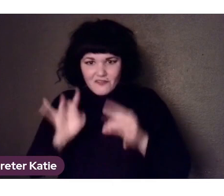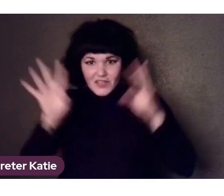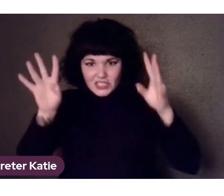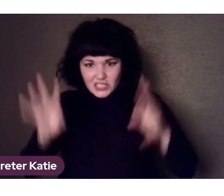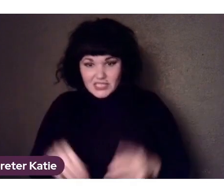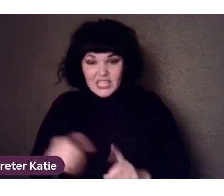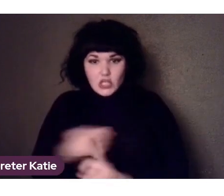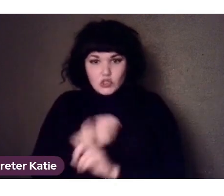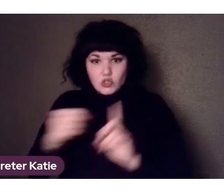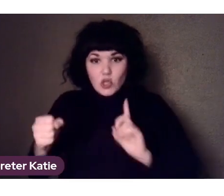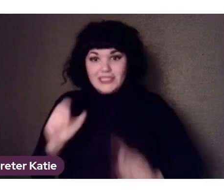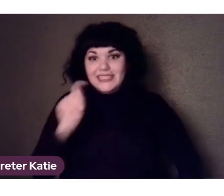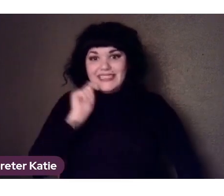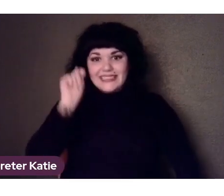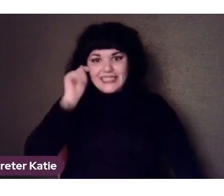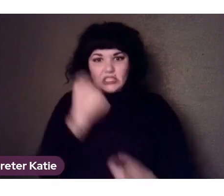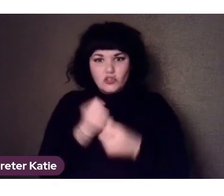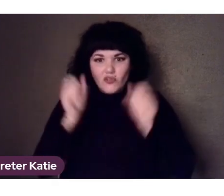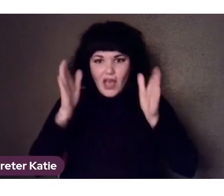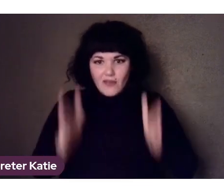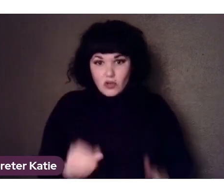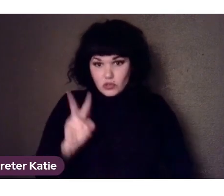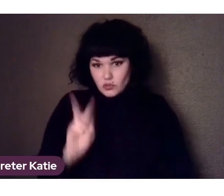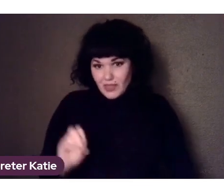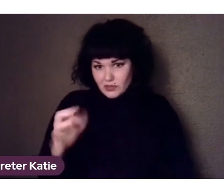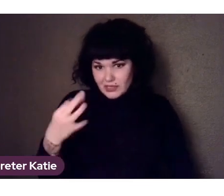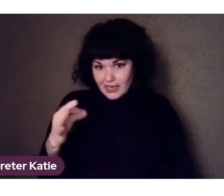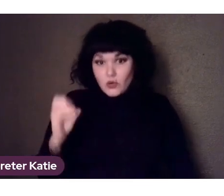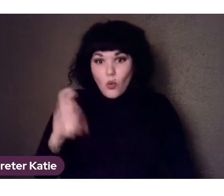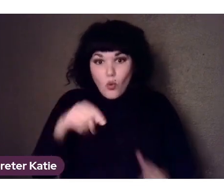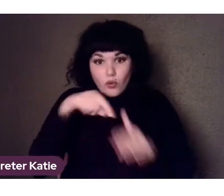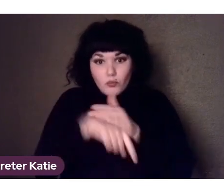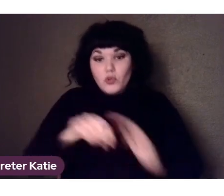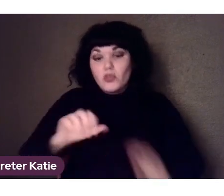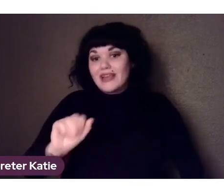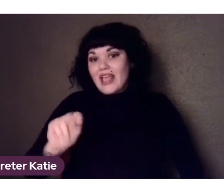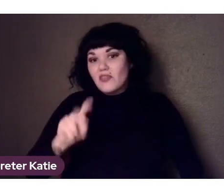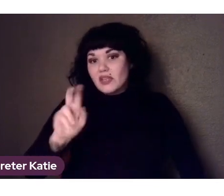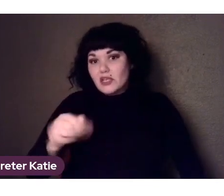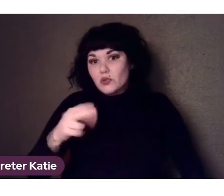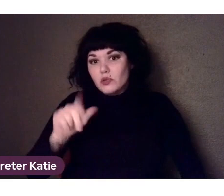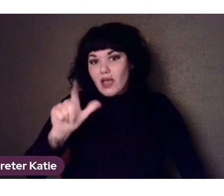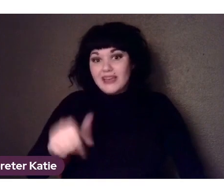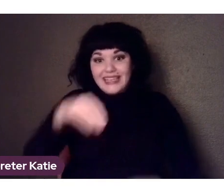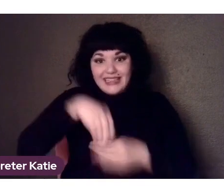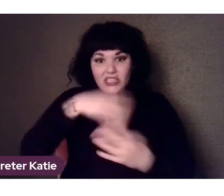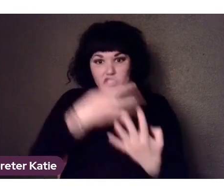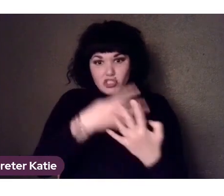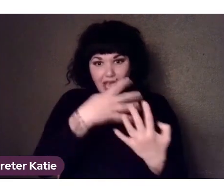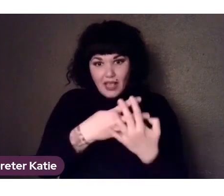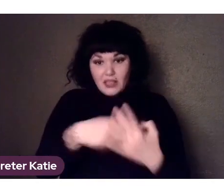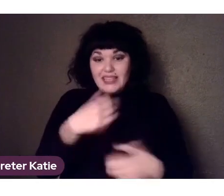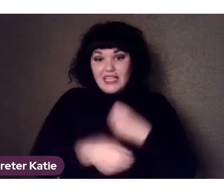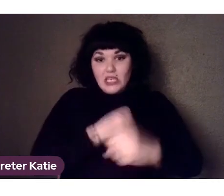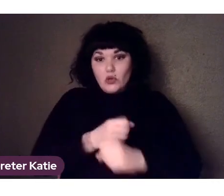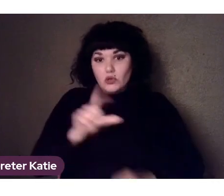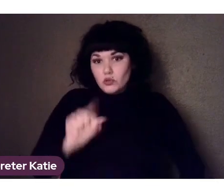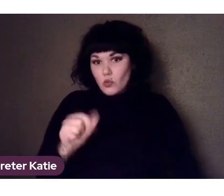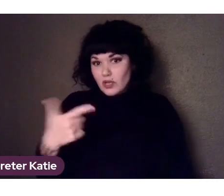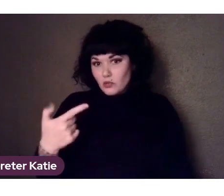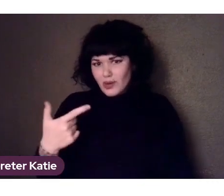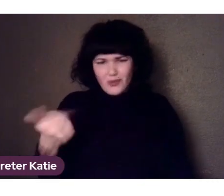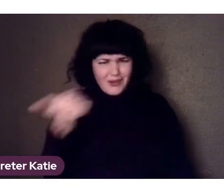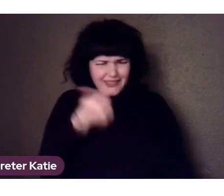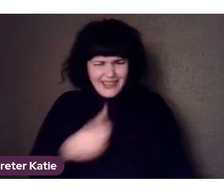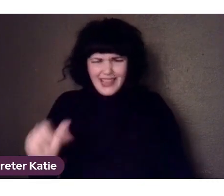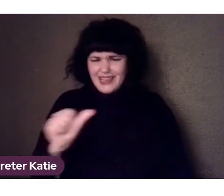in 2019 or murdered Anthony Hulon in the jail in 2021, or of any of the